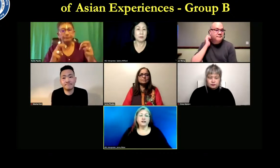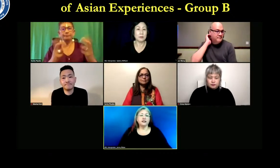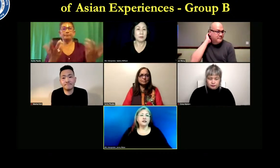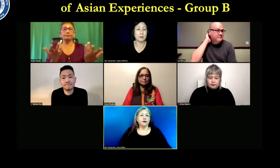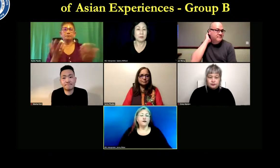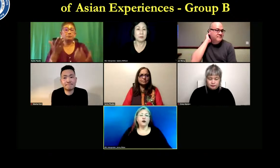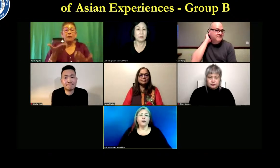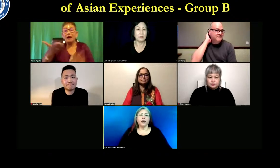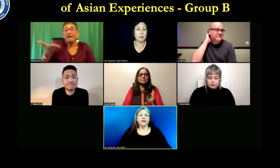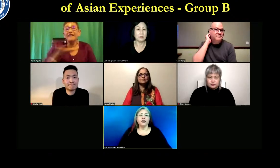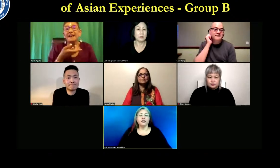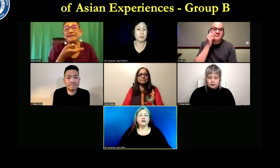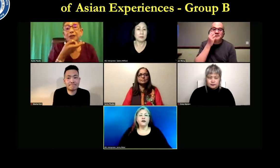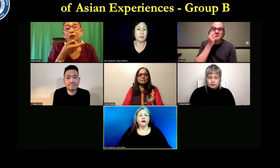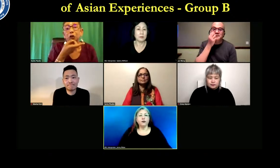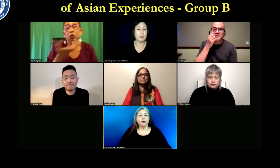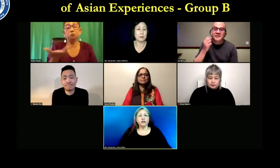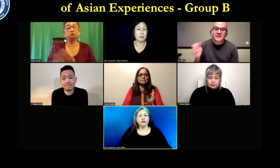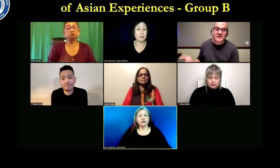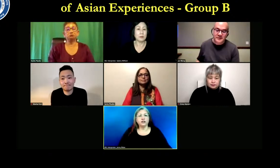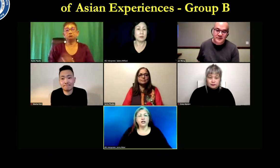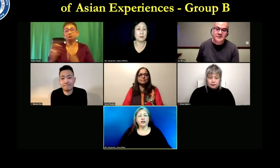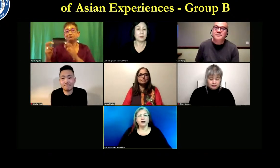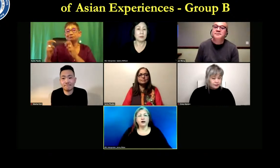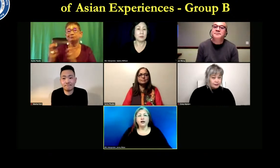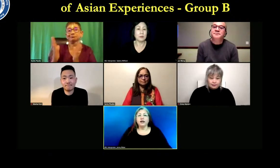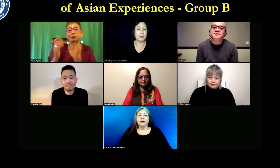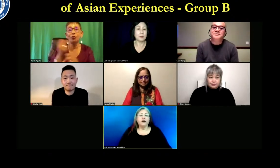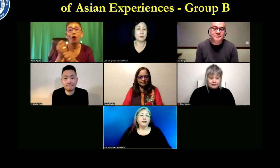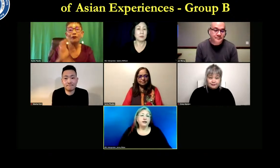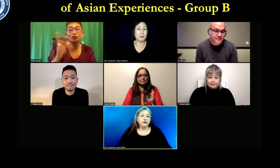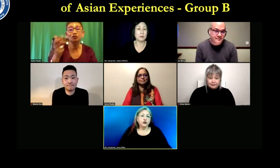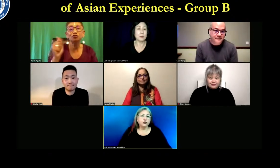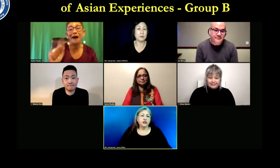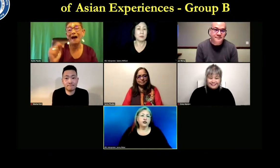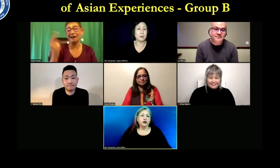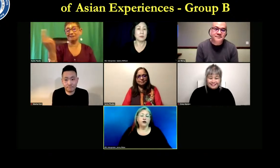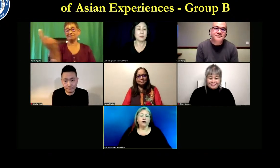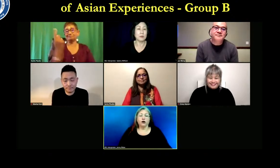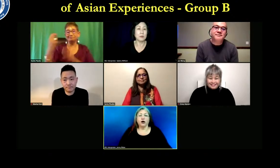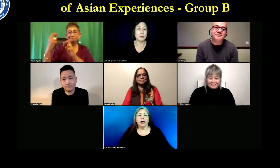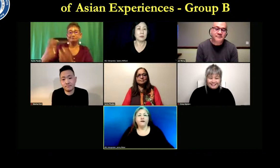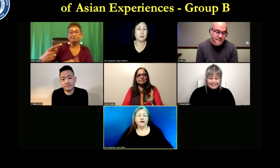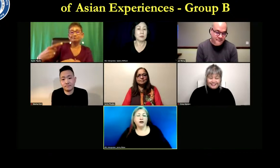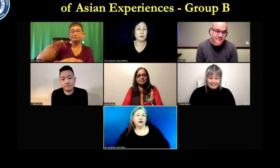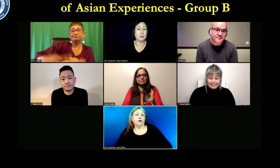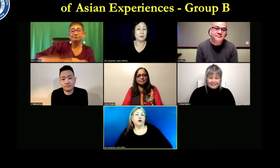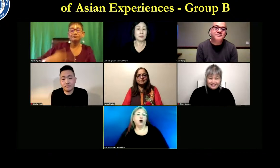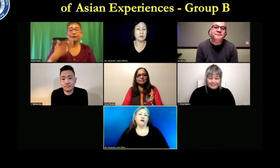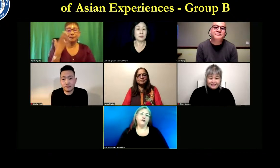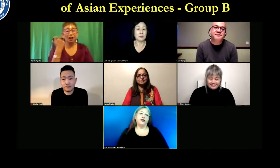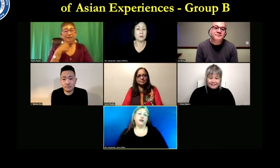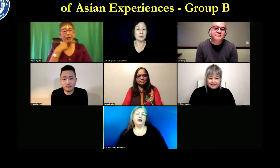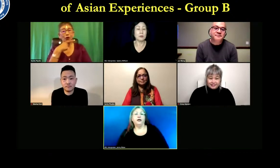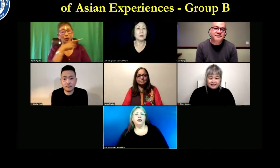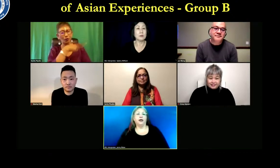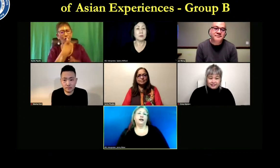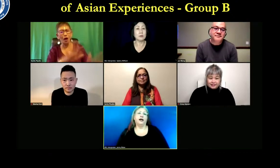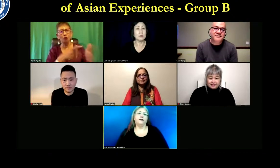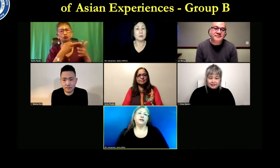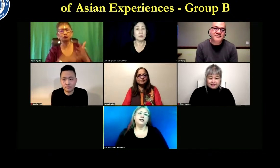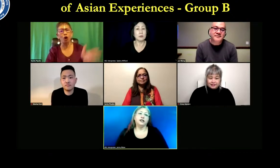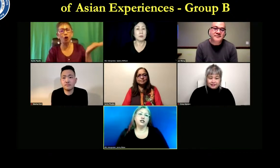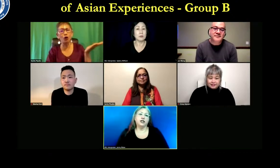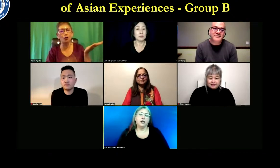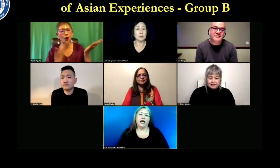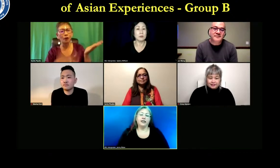this discomfort, but I think it's very important to sit together, invite them to dinner or have a cup of coffee and